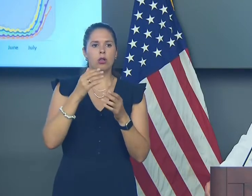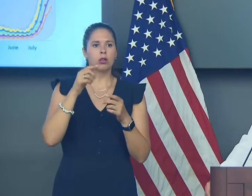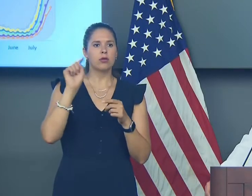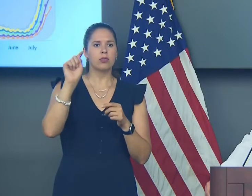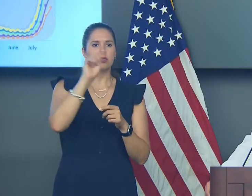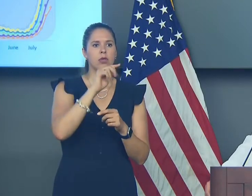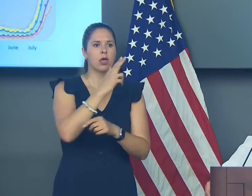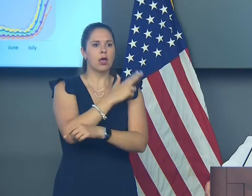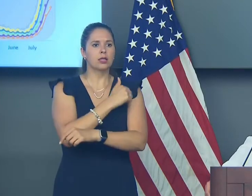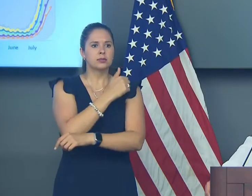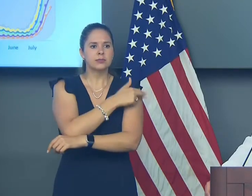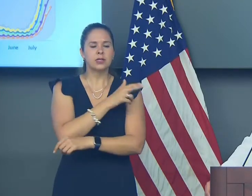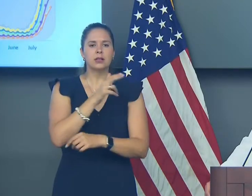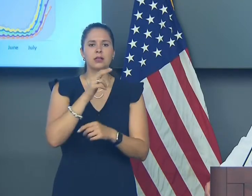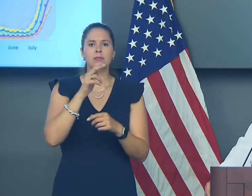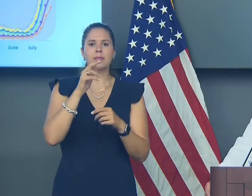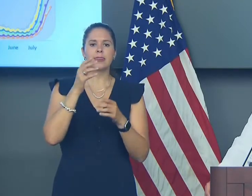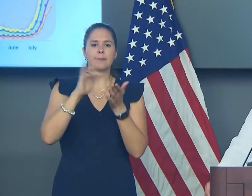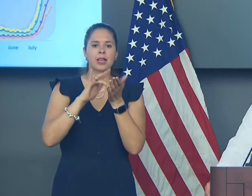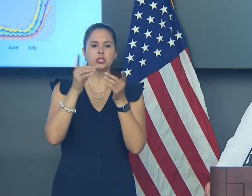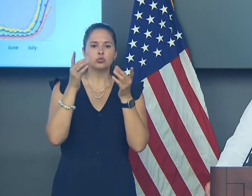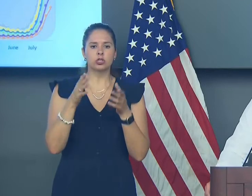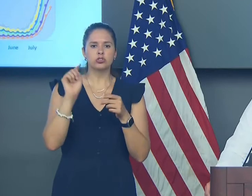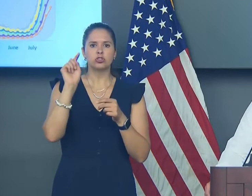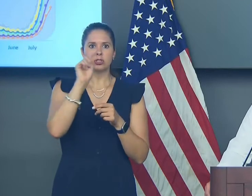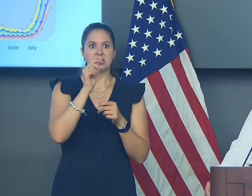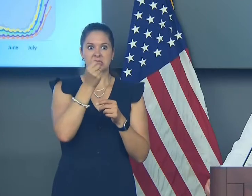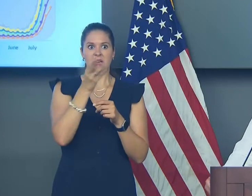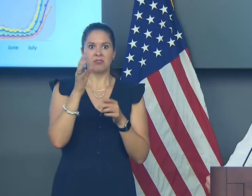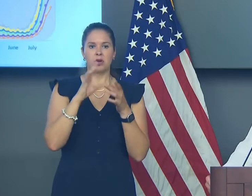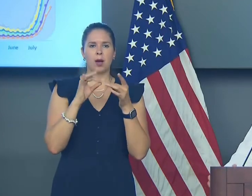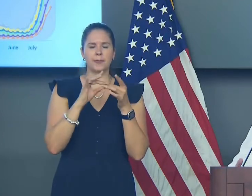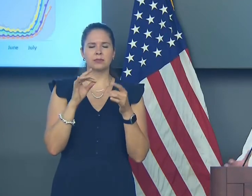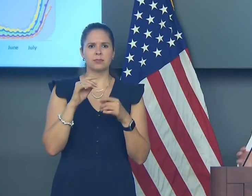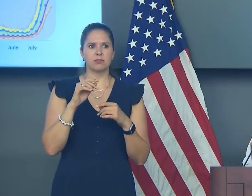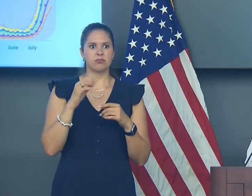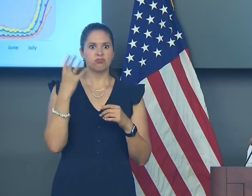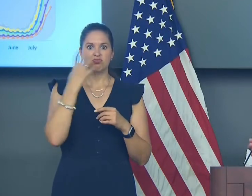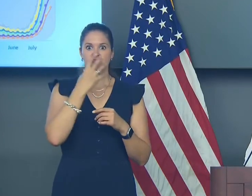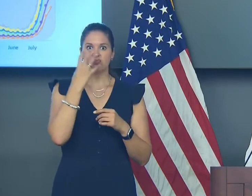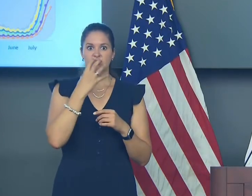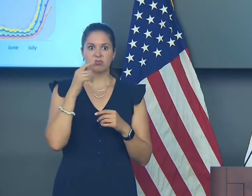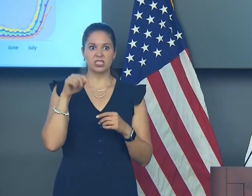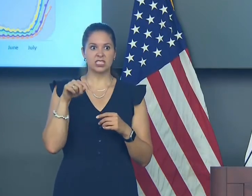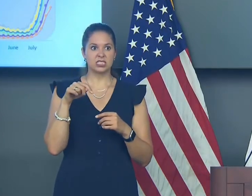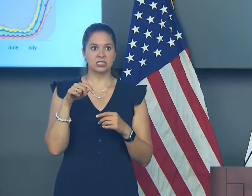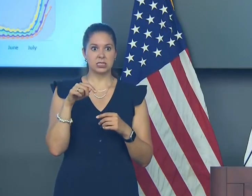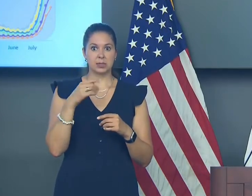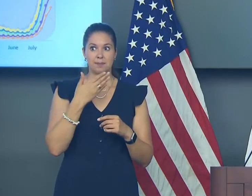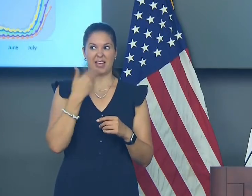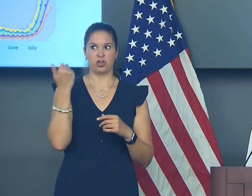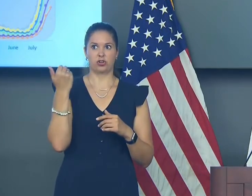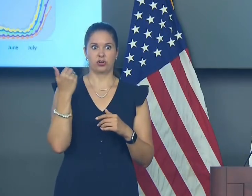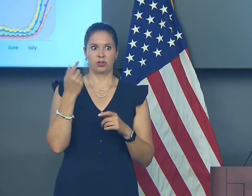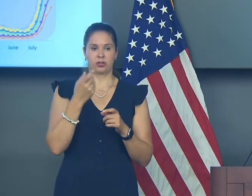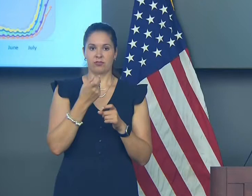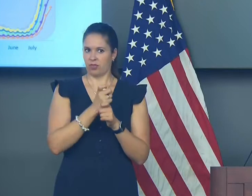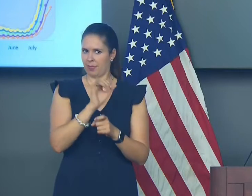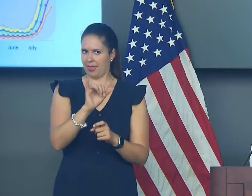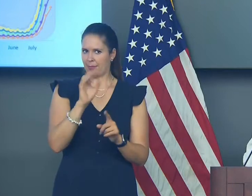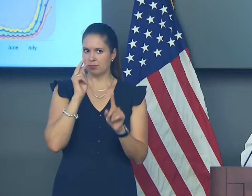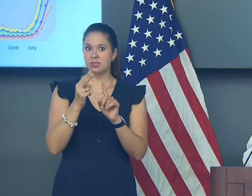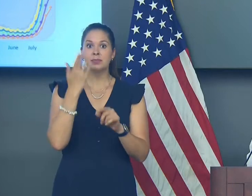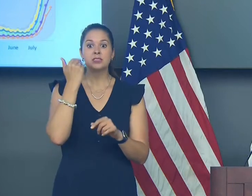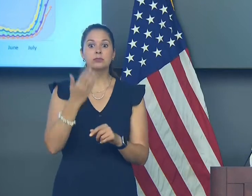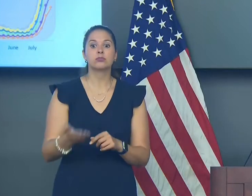directors across the state of Louisiana, a number of them commented on how much better this is from that perspective, because